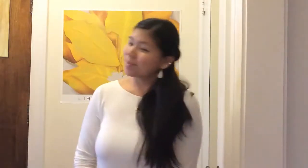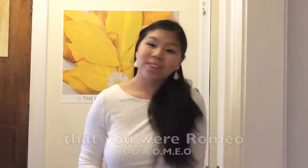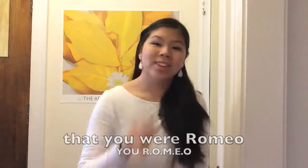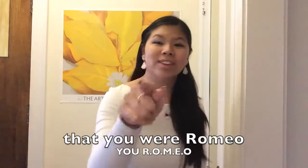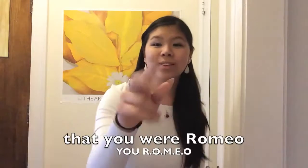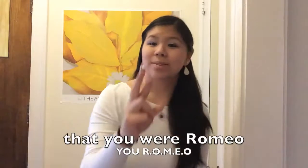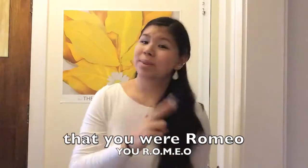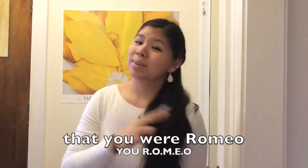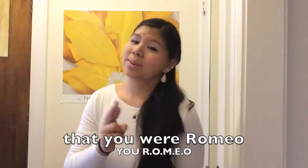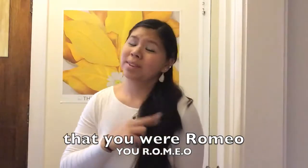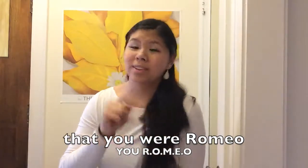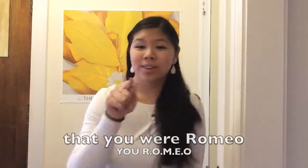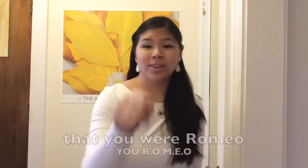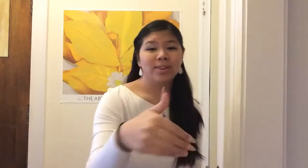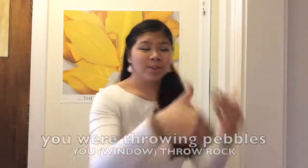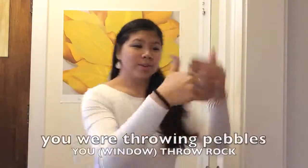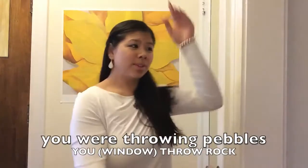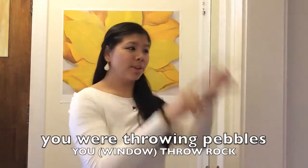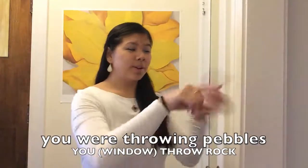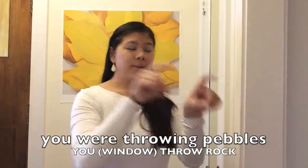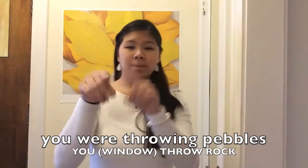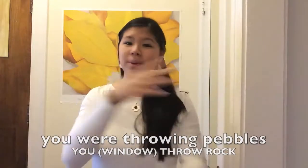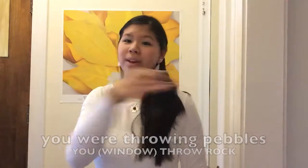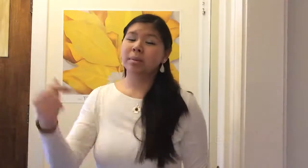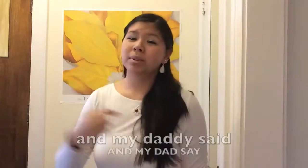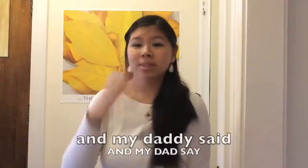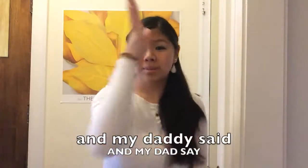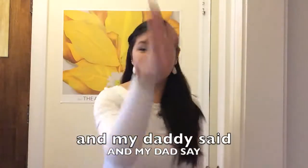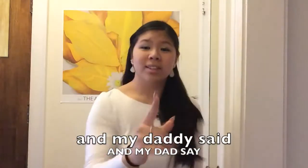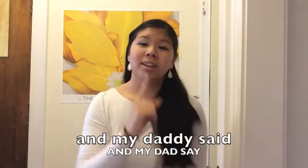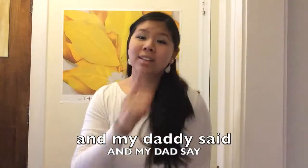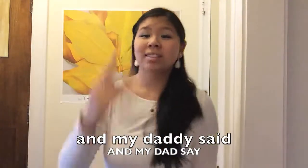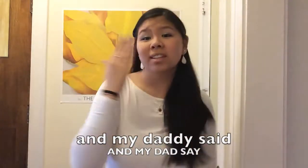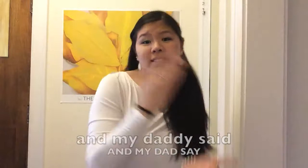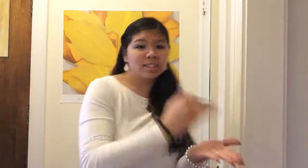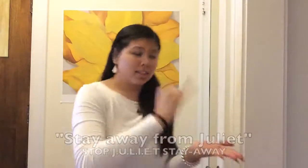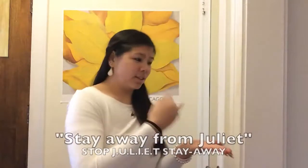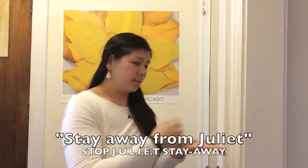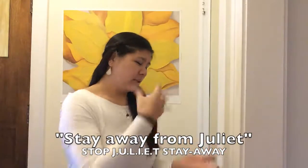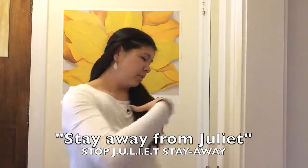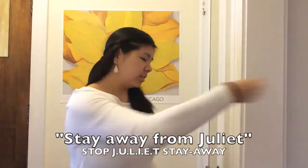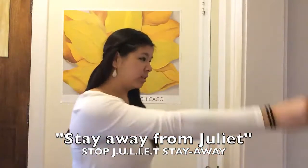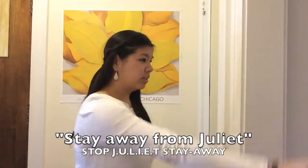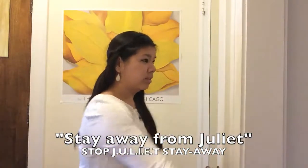That you were Romeo, you were throwing pebbles And my daddy said stay away from Juliet